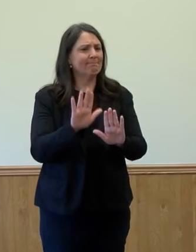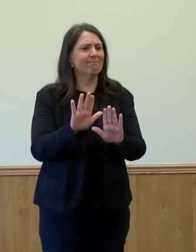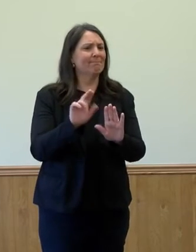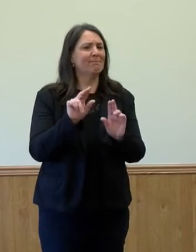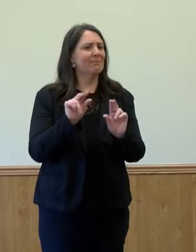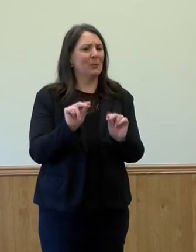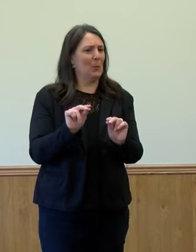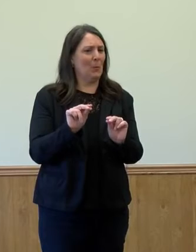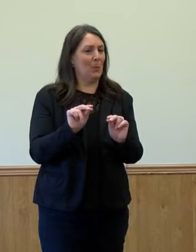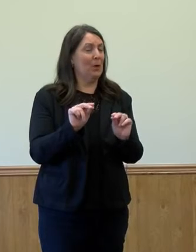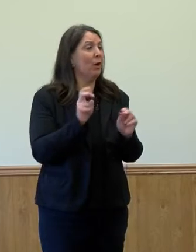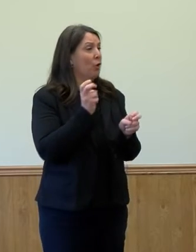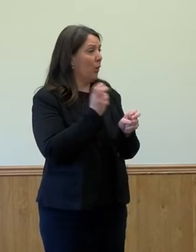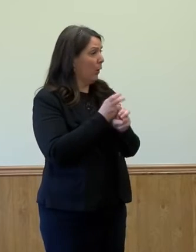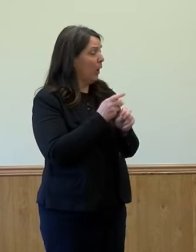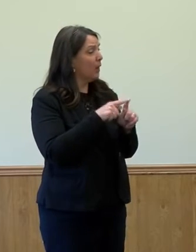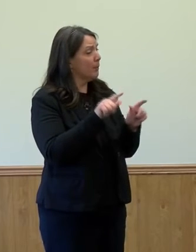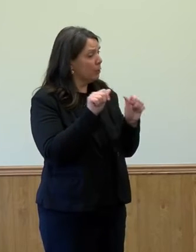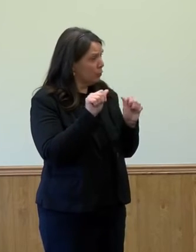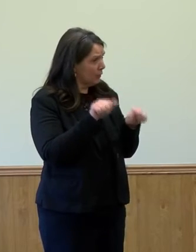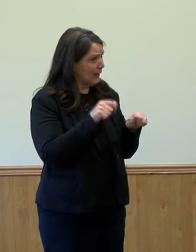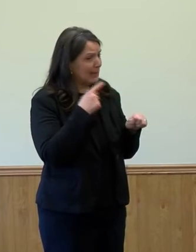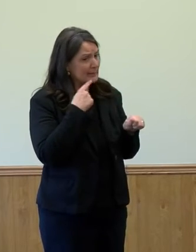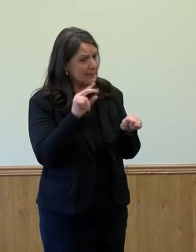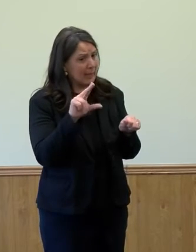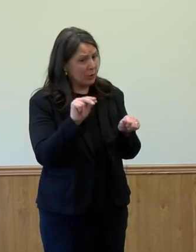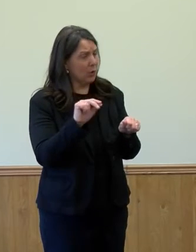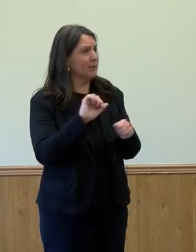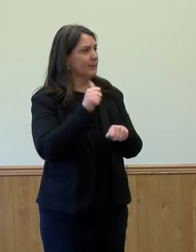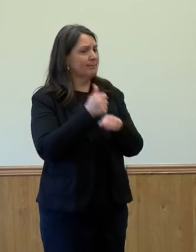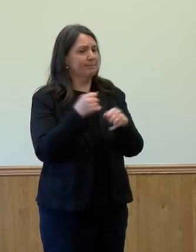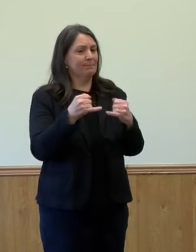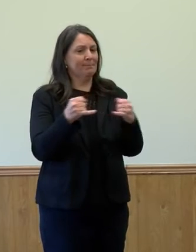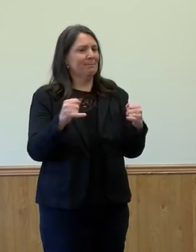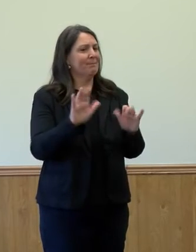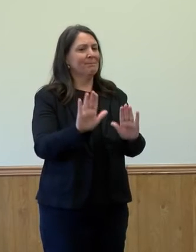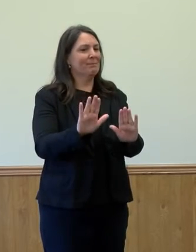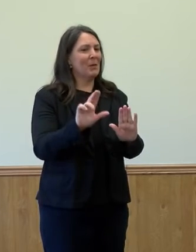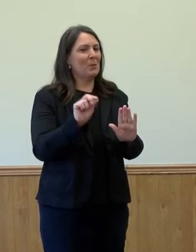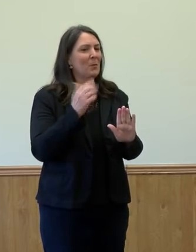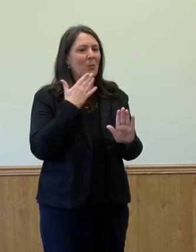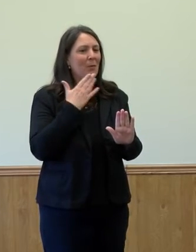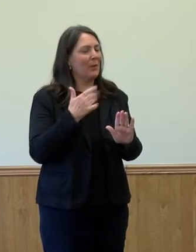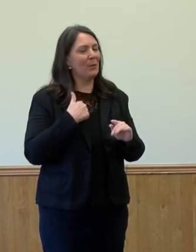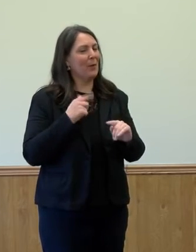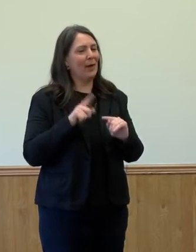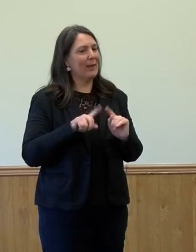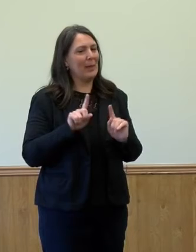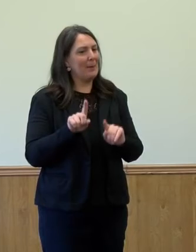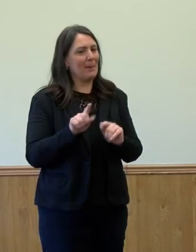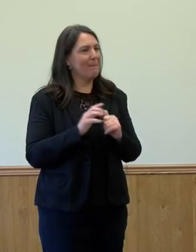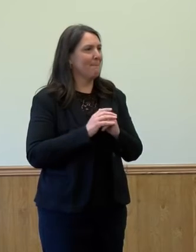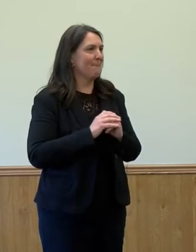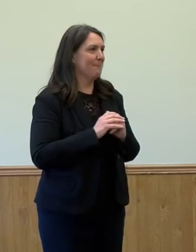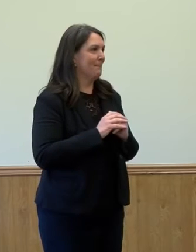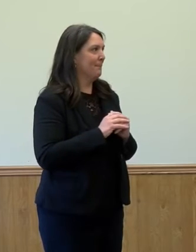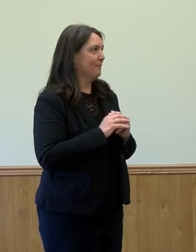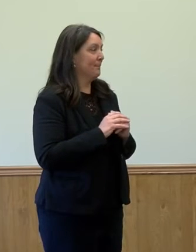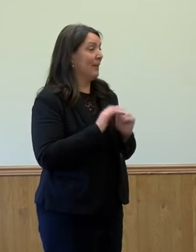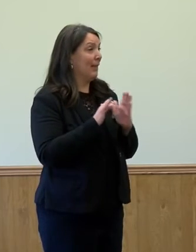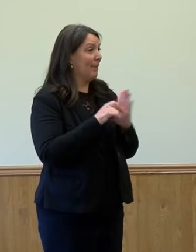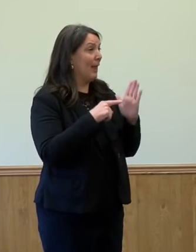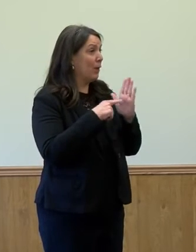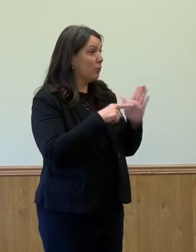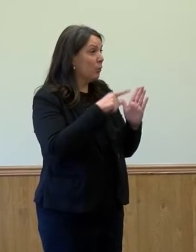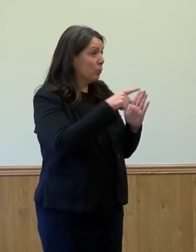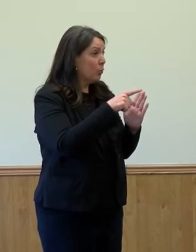but sometimes we need to do that. And to set that boundary saying, no thank you, or unable to attend. That's a sign of